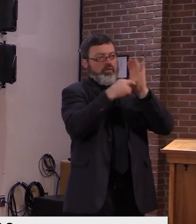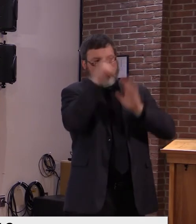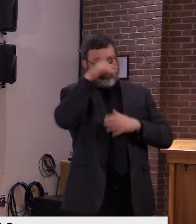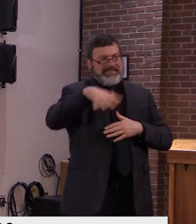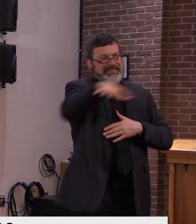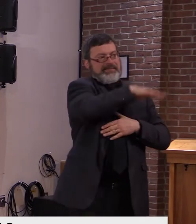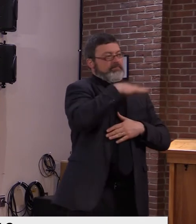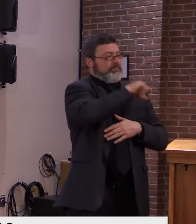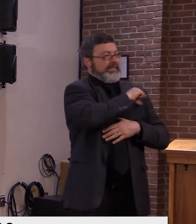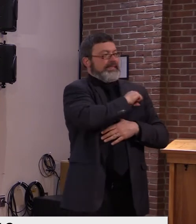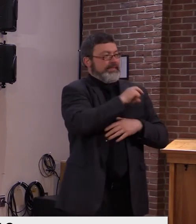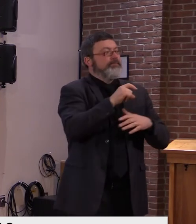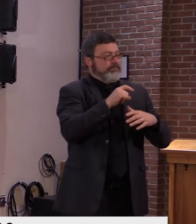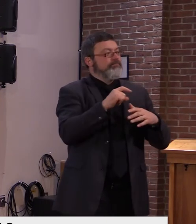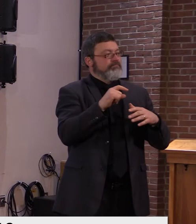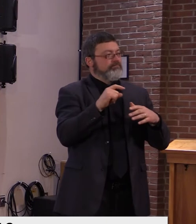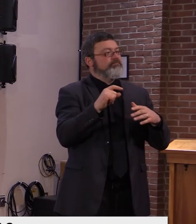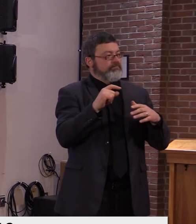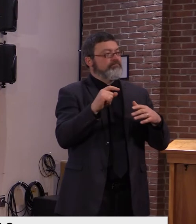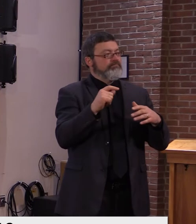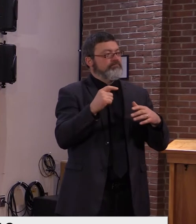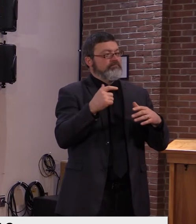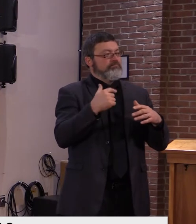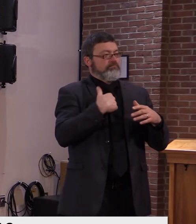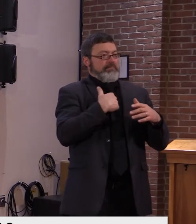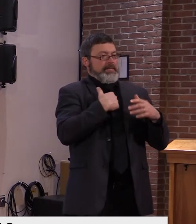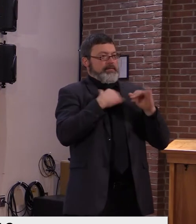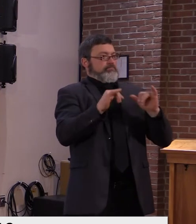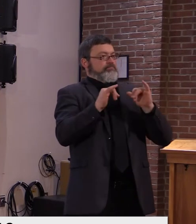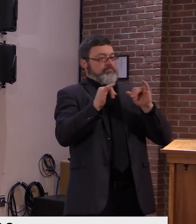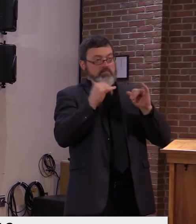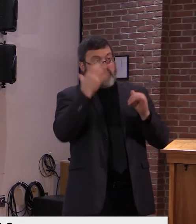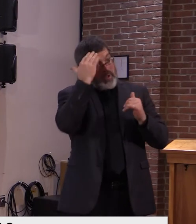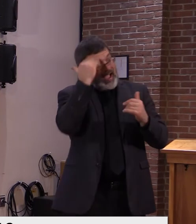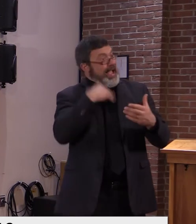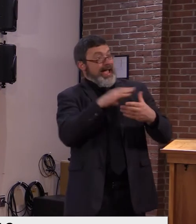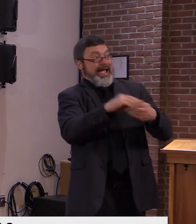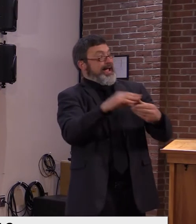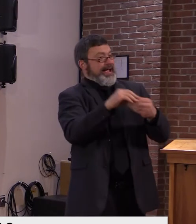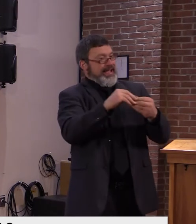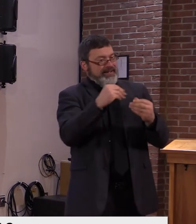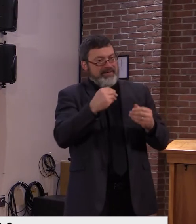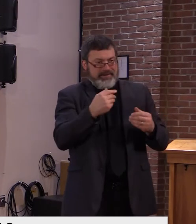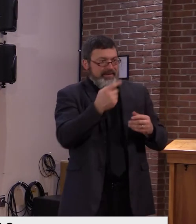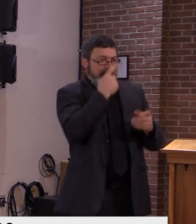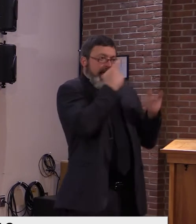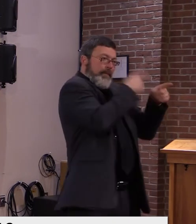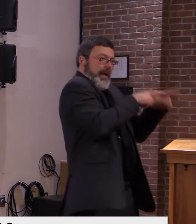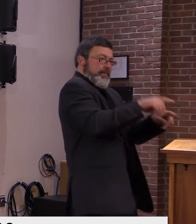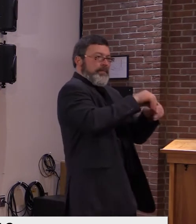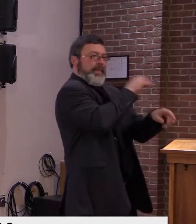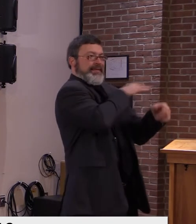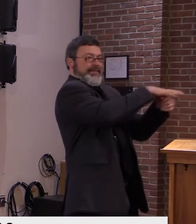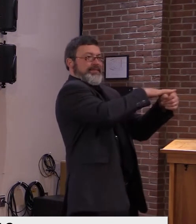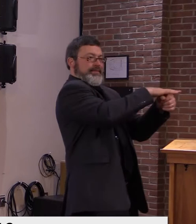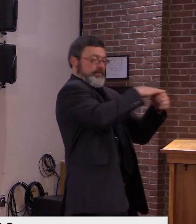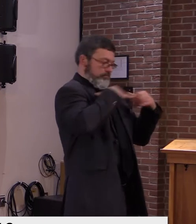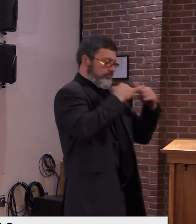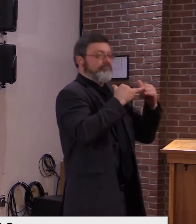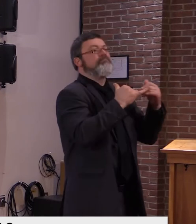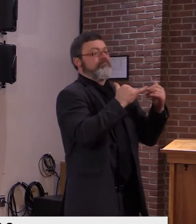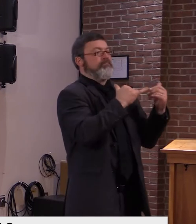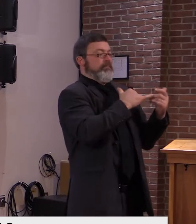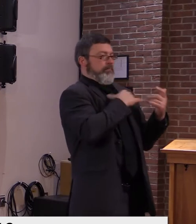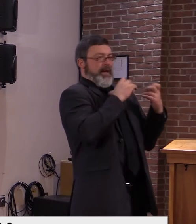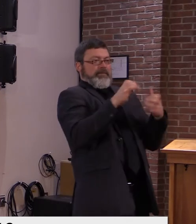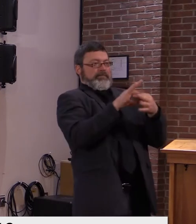of all the health and safety guidance that's in place now. And despite the fact that we have a strong operational posture and procedures in